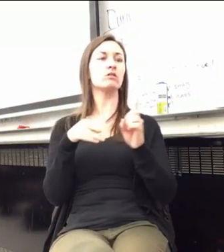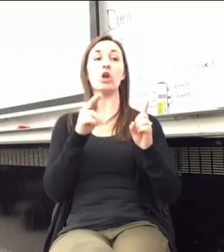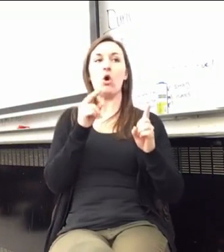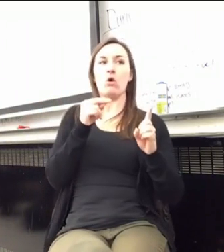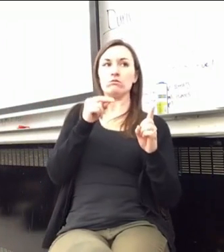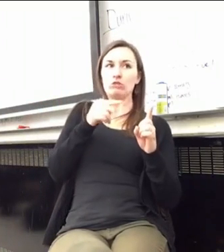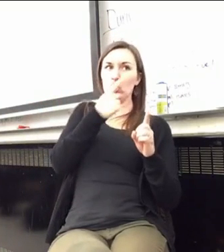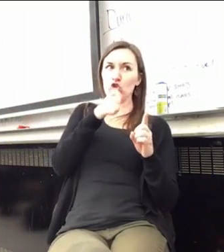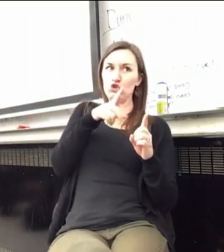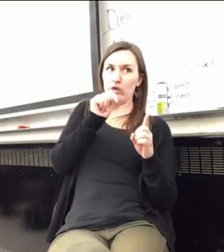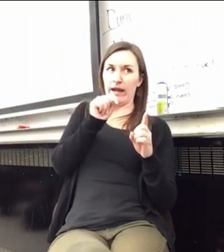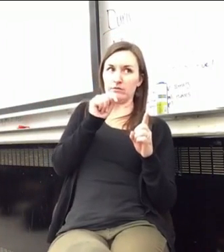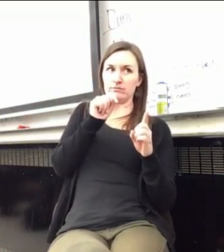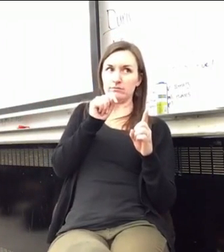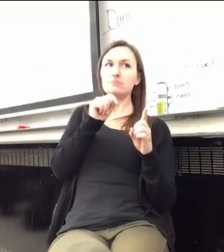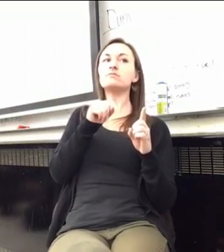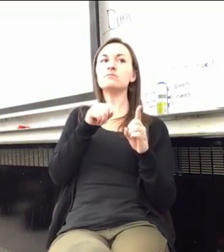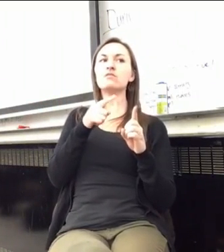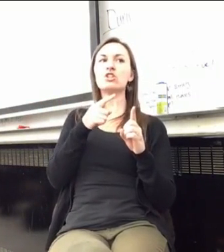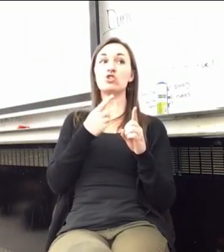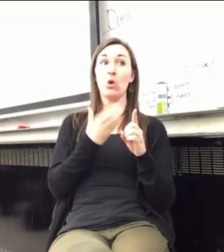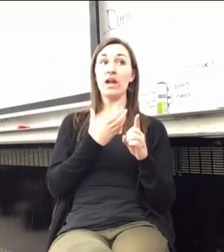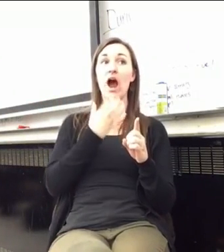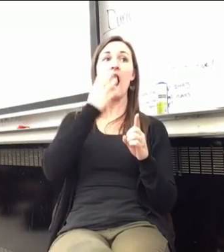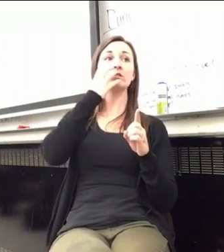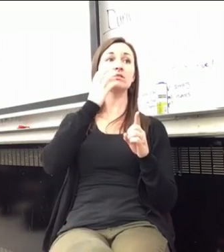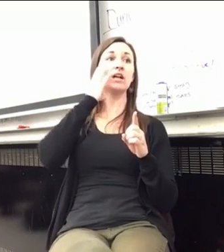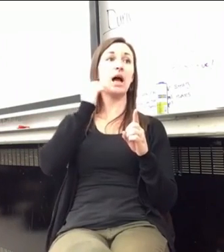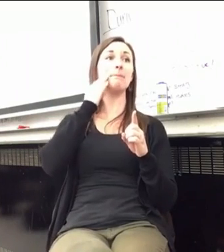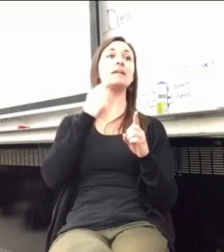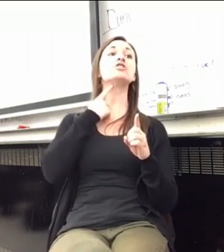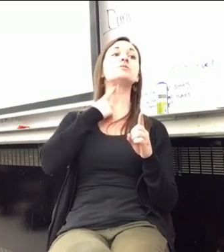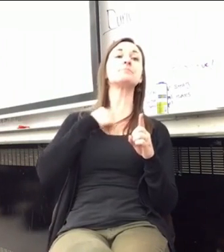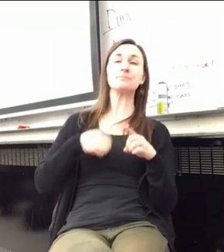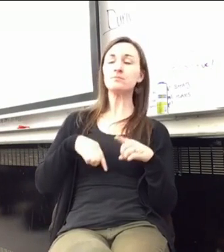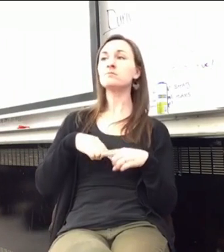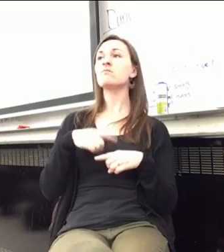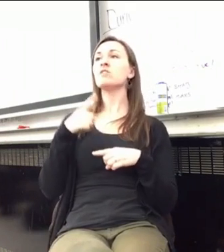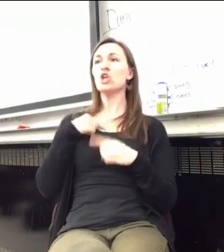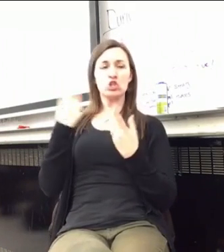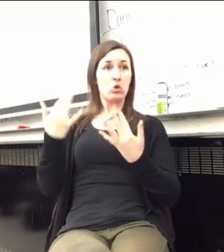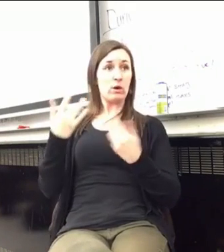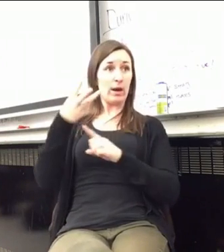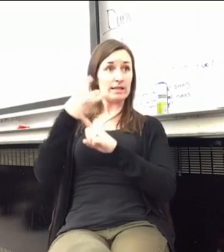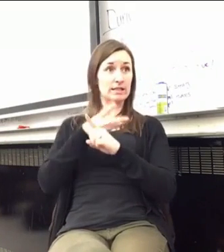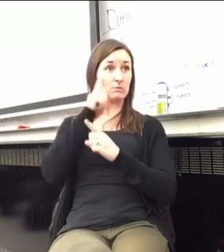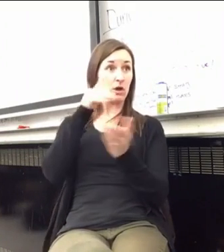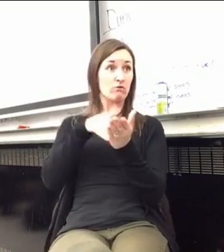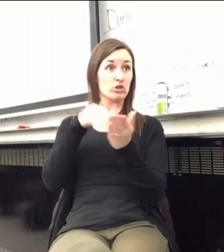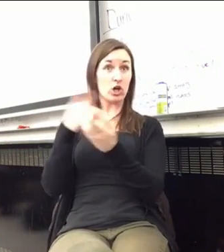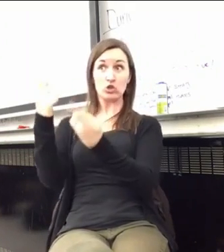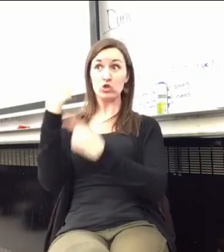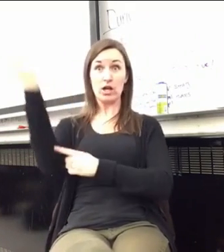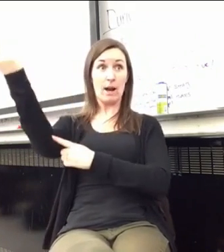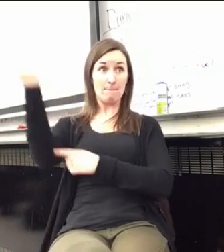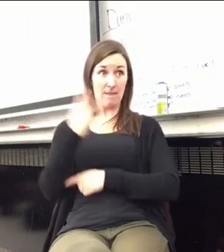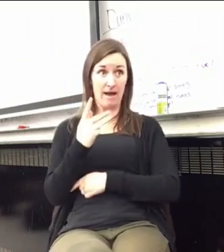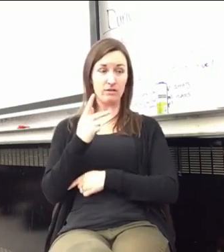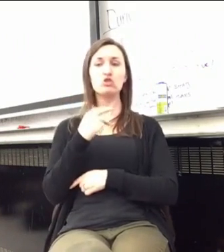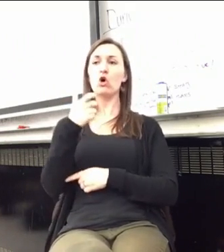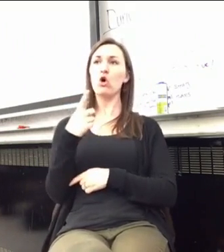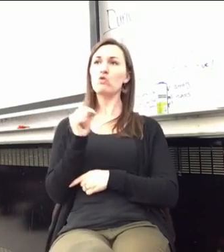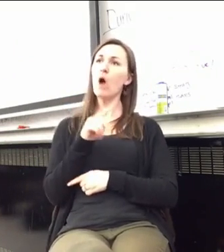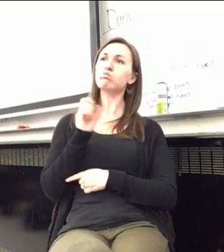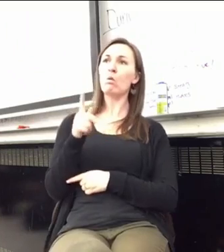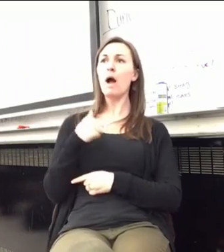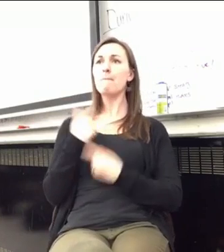6 months. His doctor shows up. He comes up to him and he says, you have throat cancer and you have 4 weeks to live. So now Grant's about to